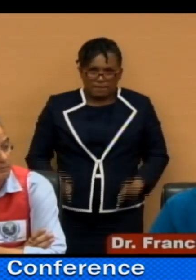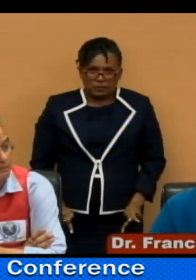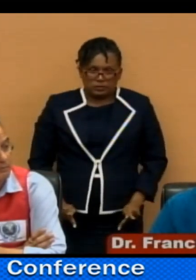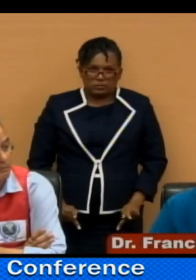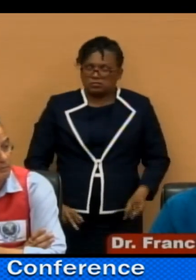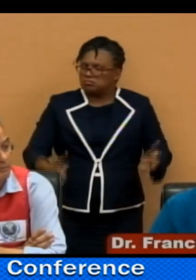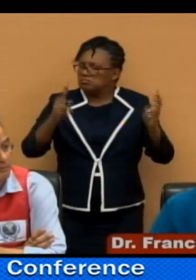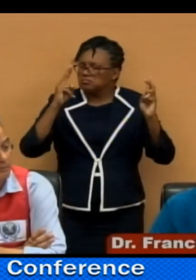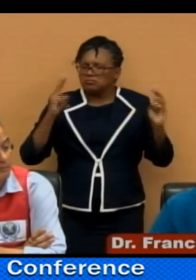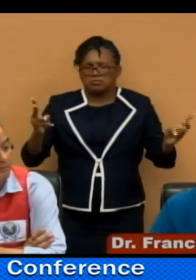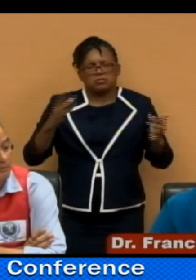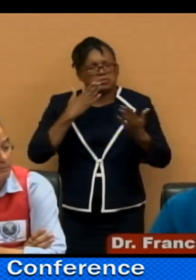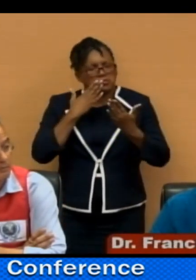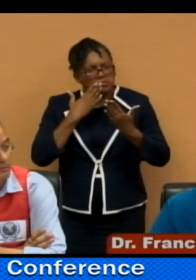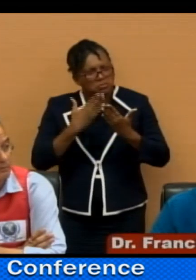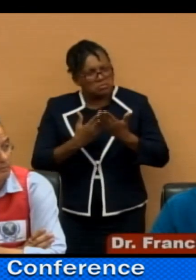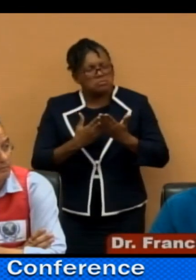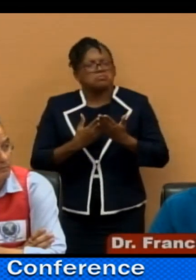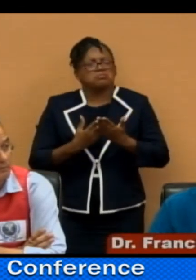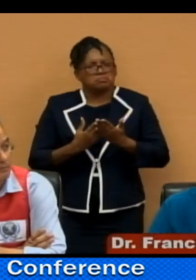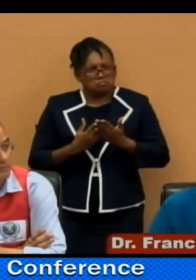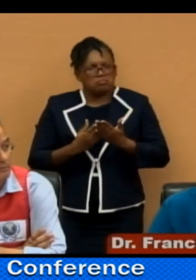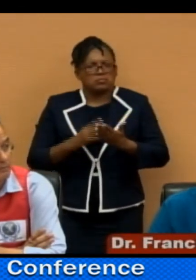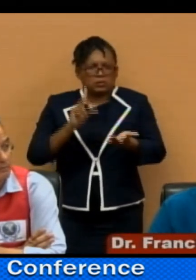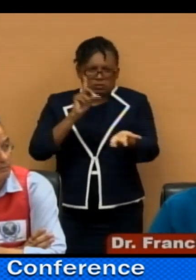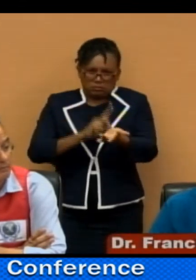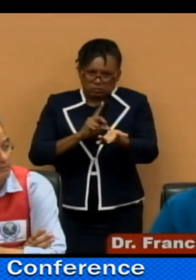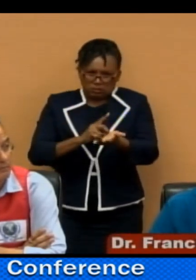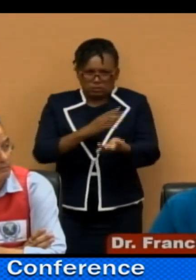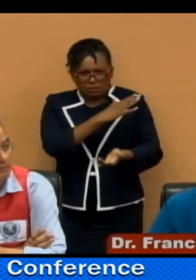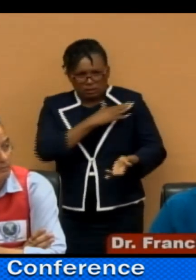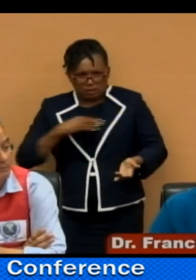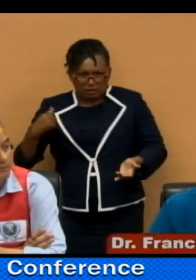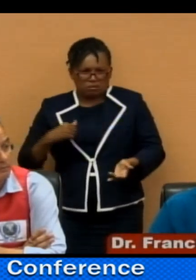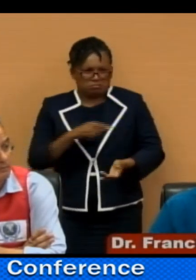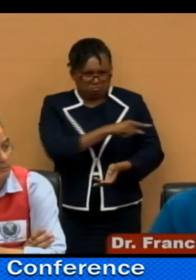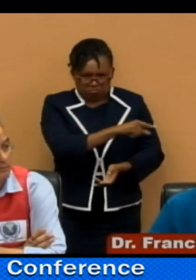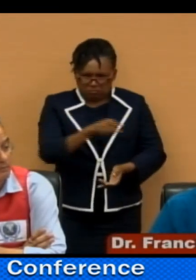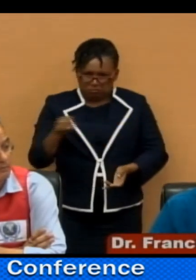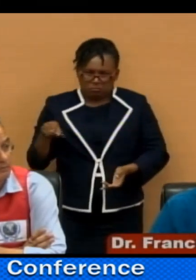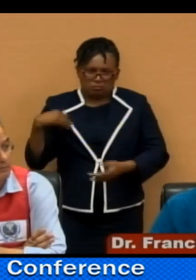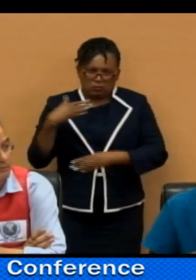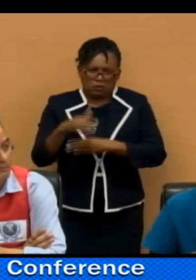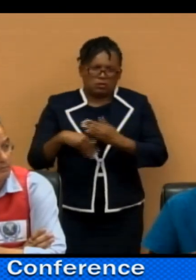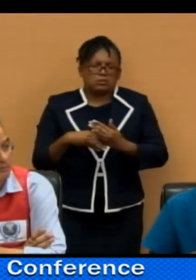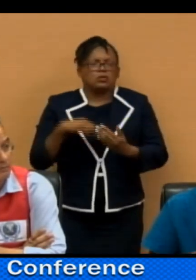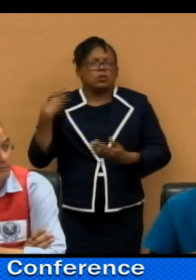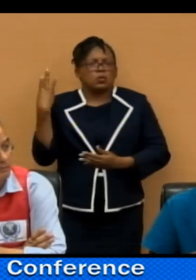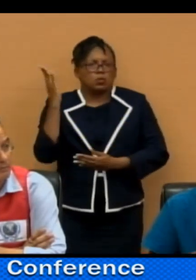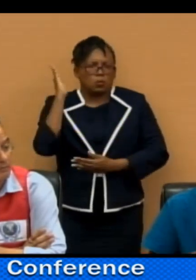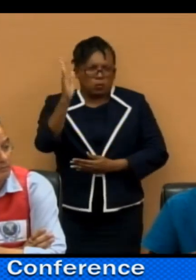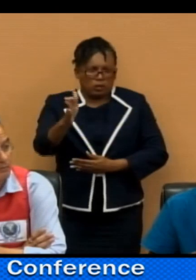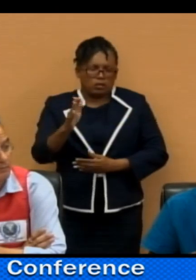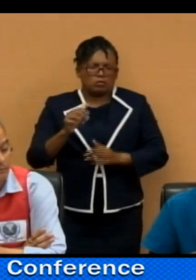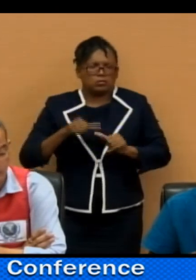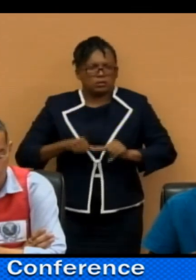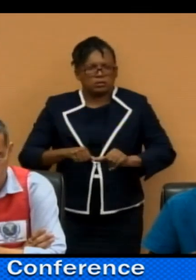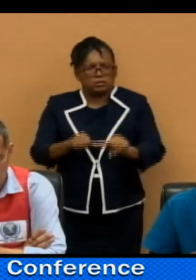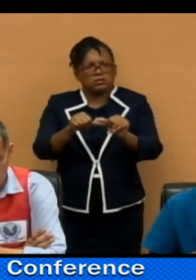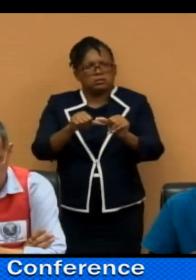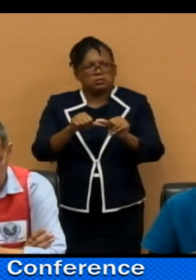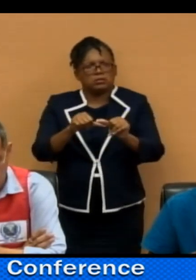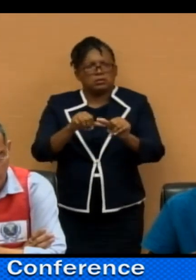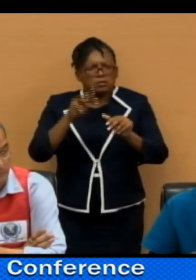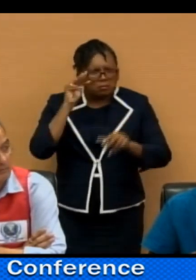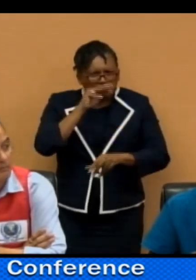good cooperation between the individual's physicians and us. And so we're going to continue to monitor that situation on a